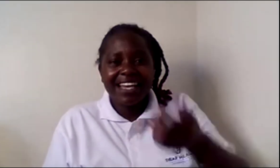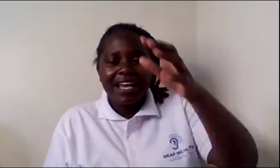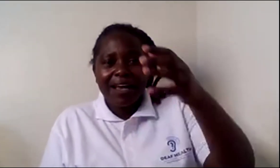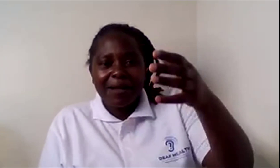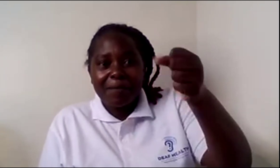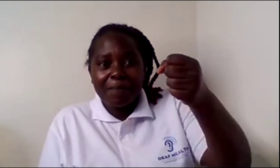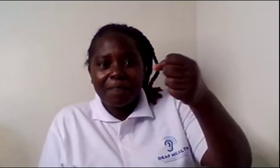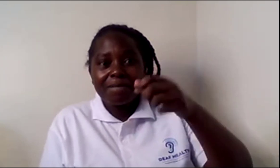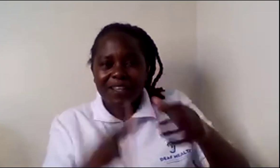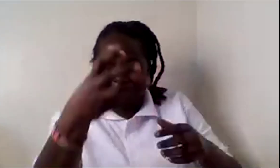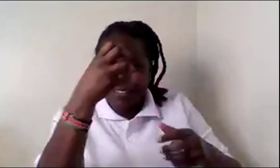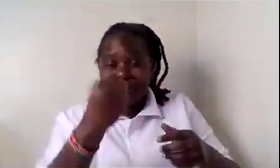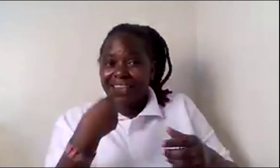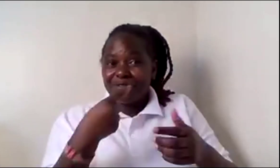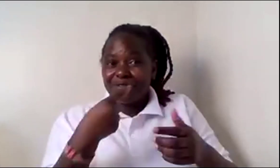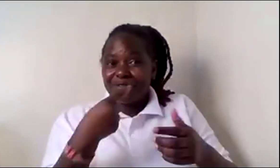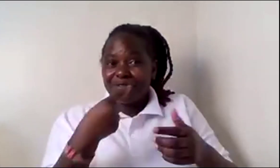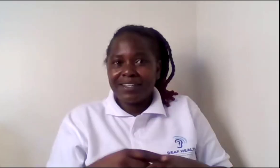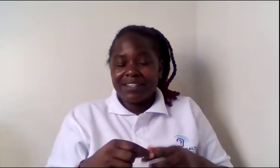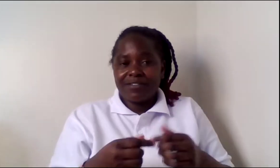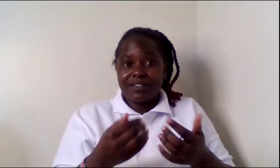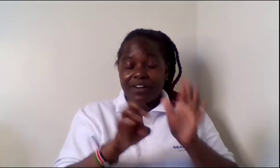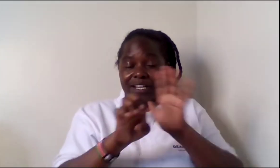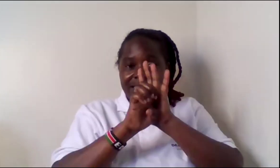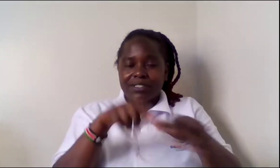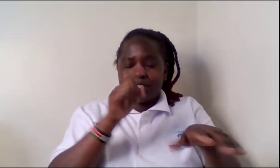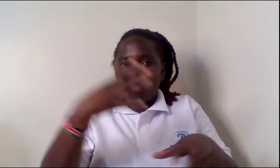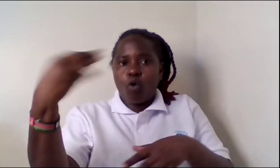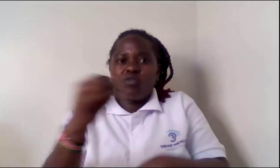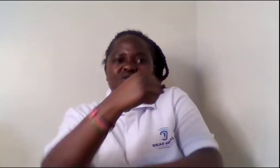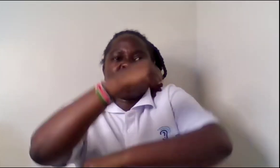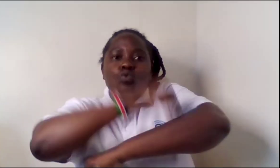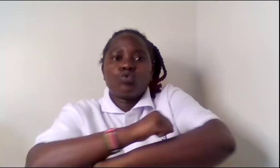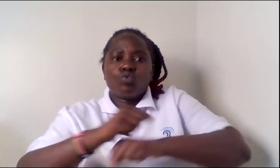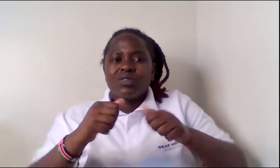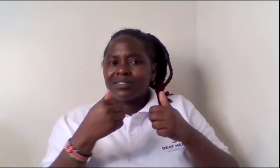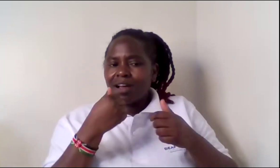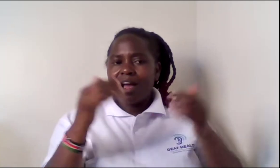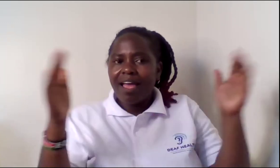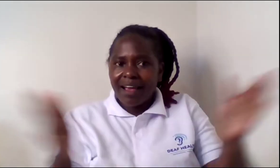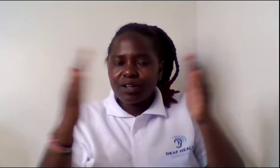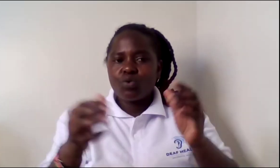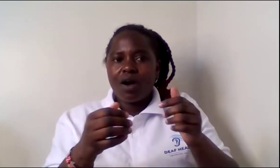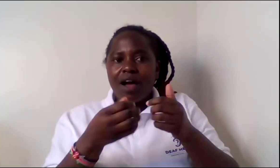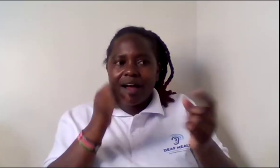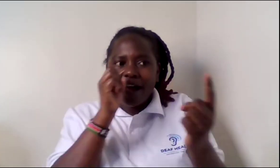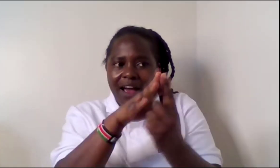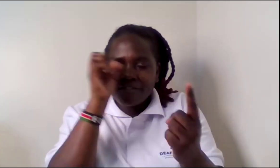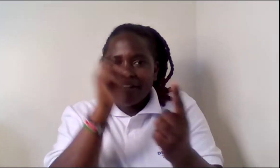deaf schools? Do you visit schools for sensitization? Yes, when schools do invite us, we go.